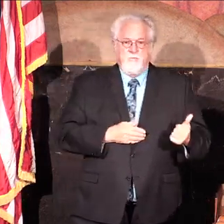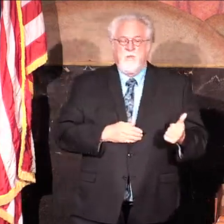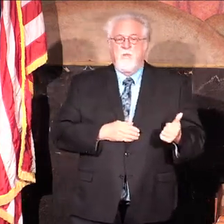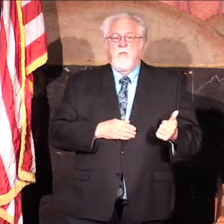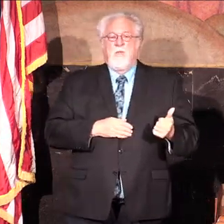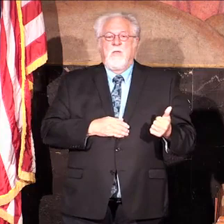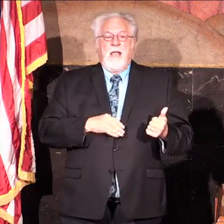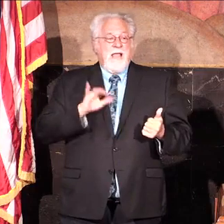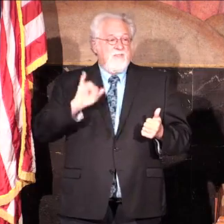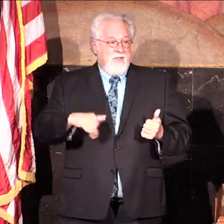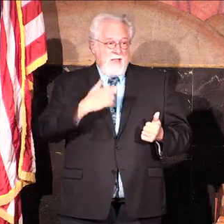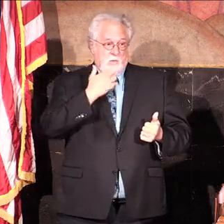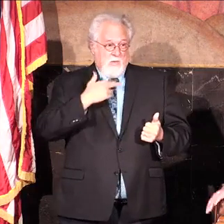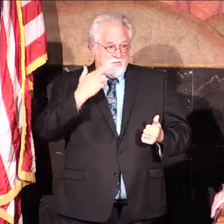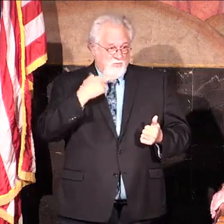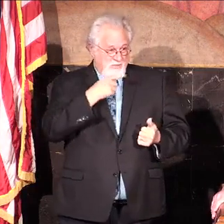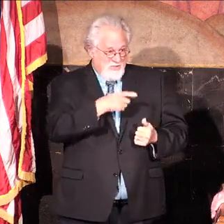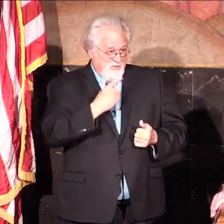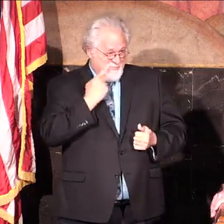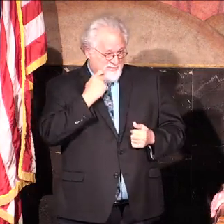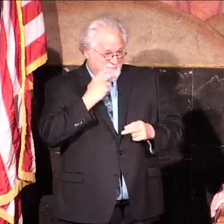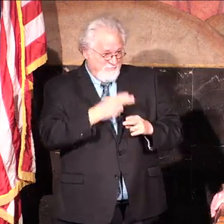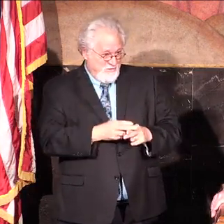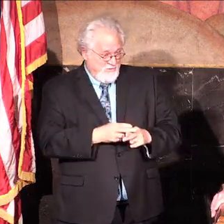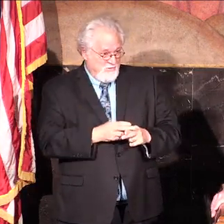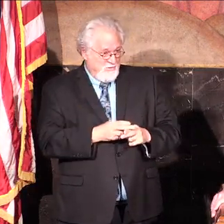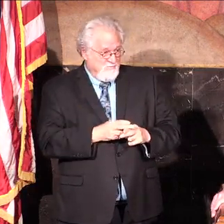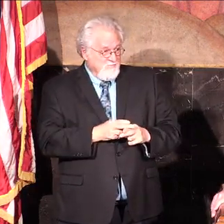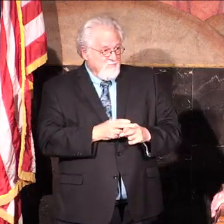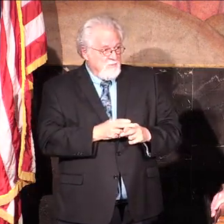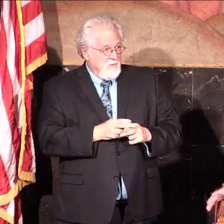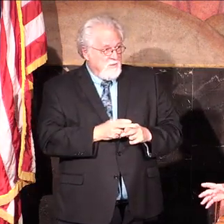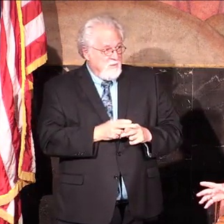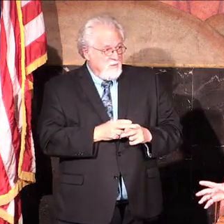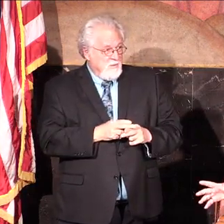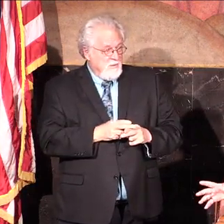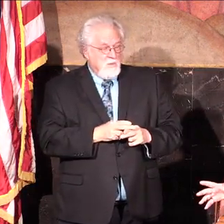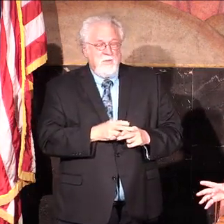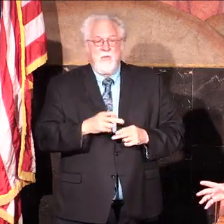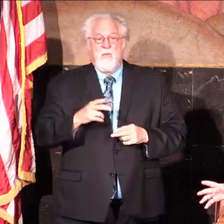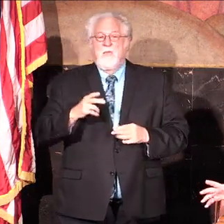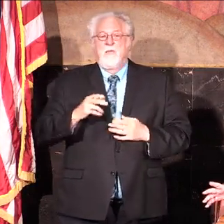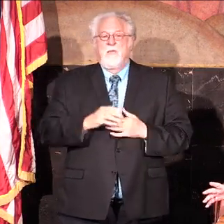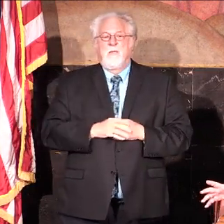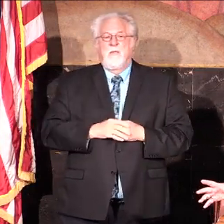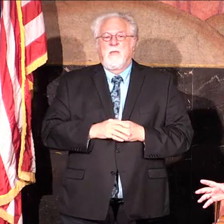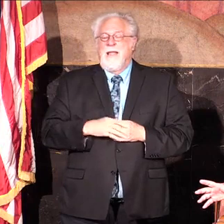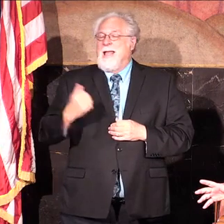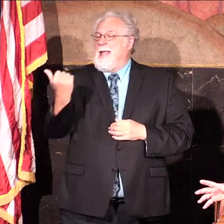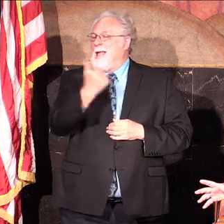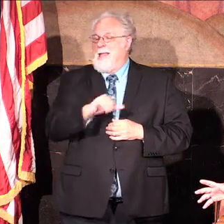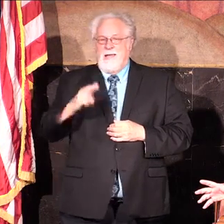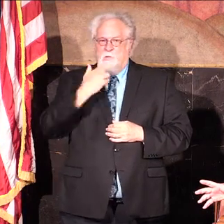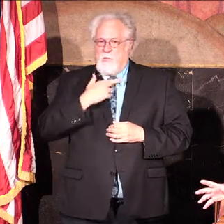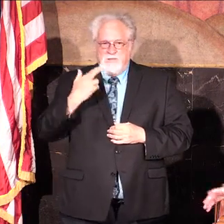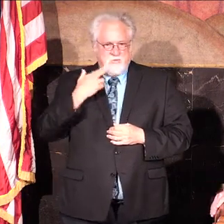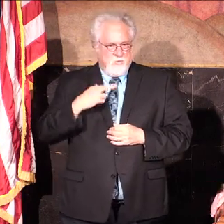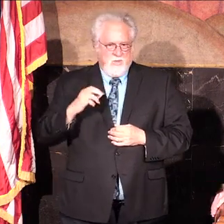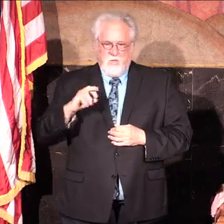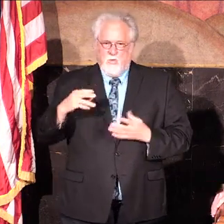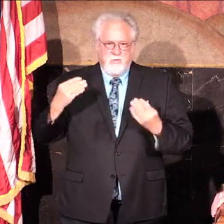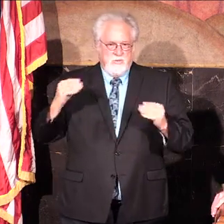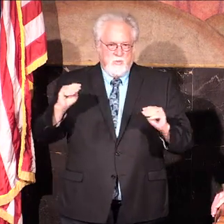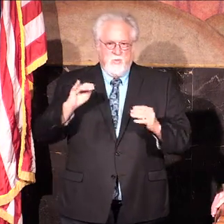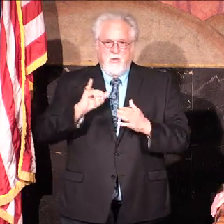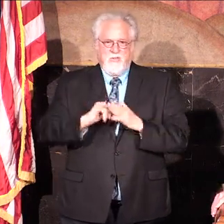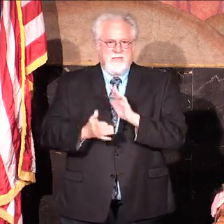that the particular restaurant that you mentioned, in any restaurant or other retail establishment that